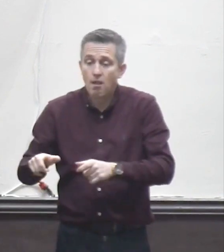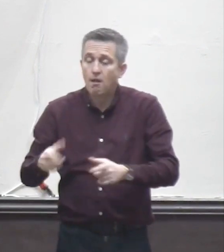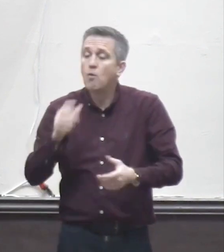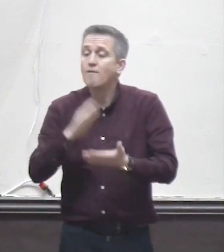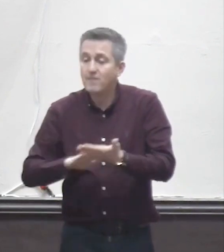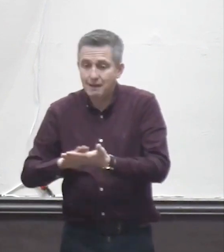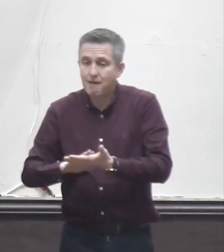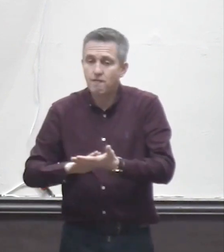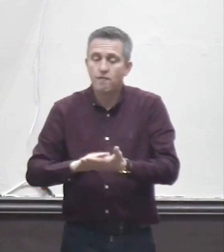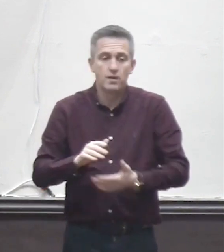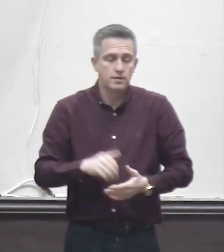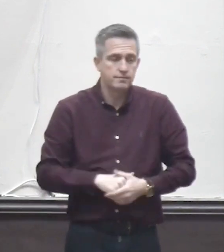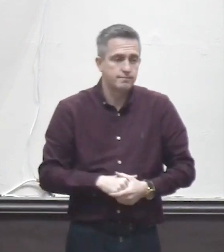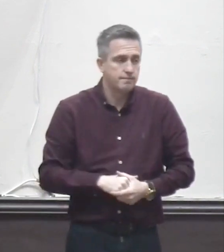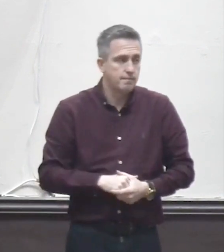wants.